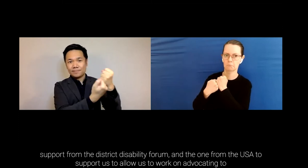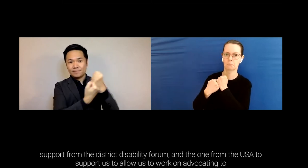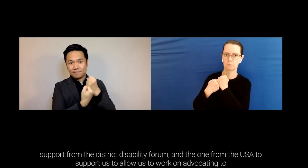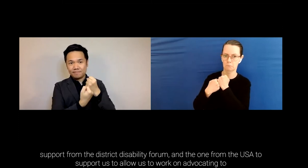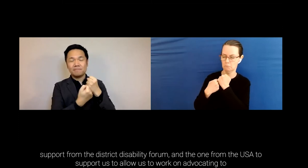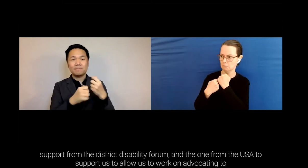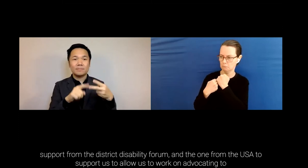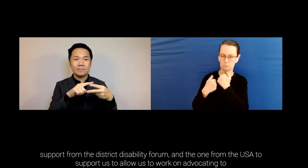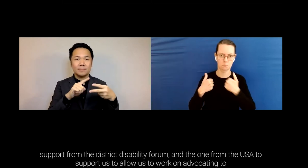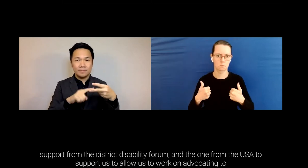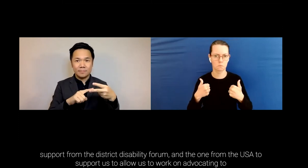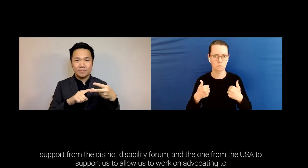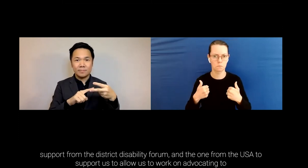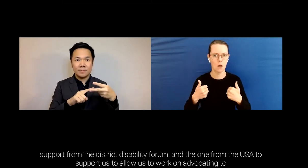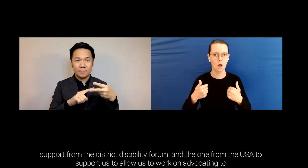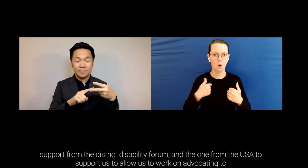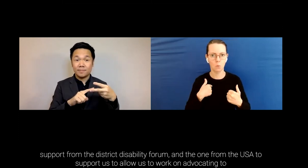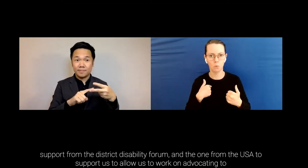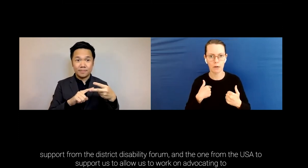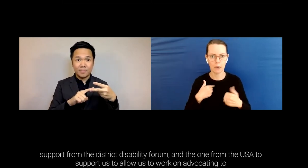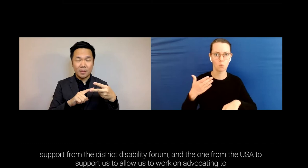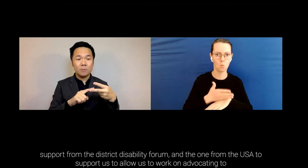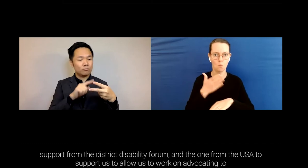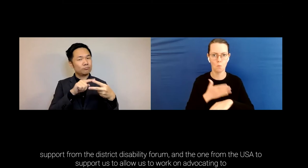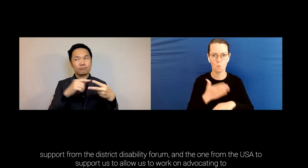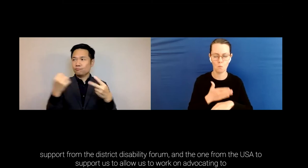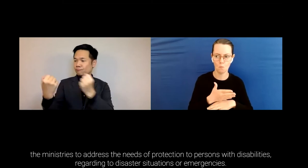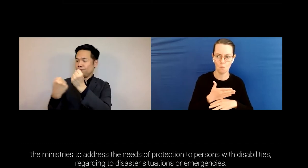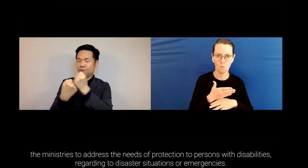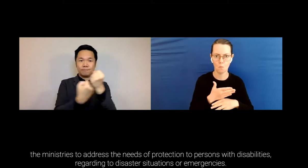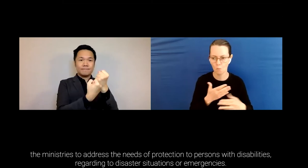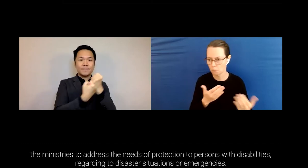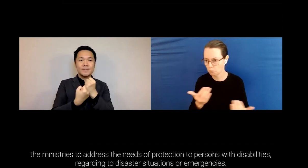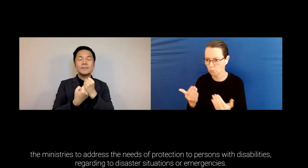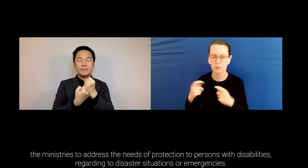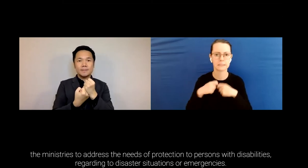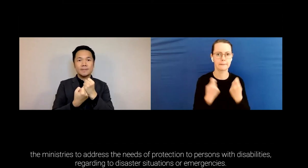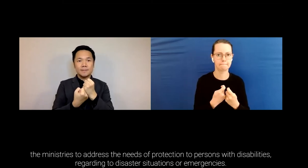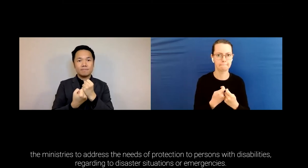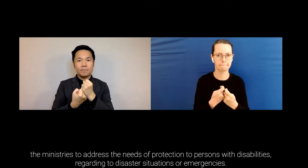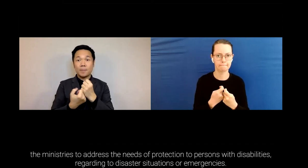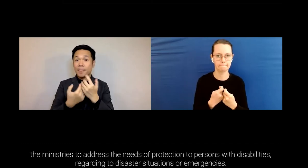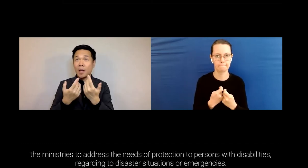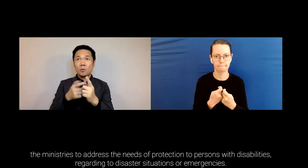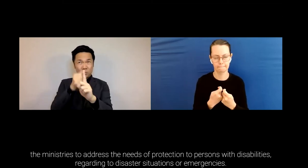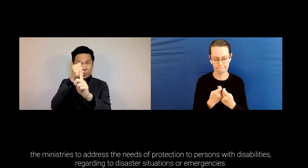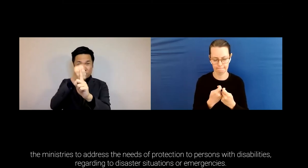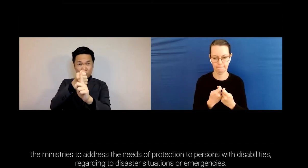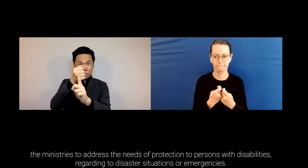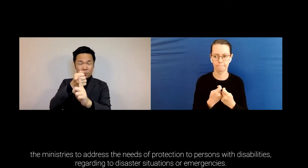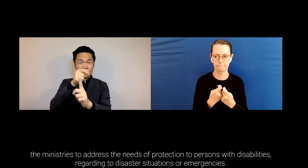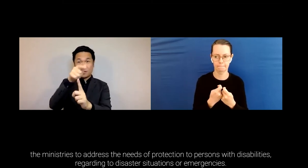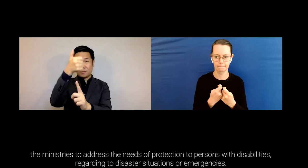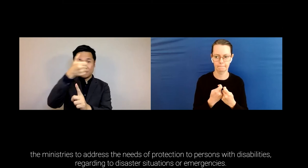to work on the advocating to the key ministries